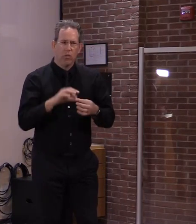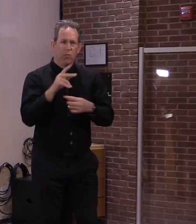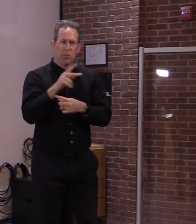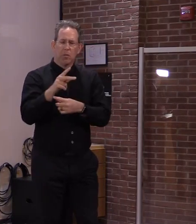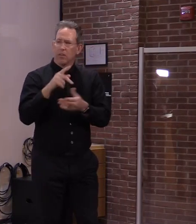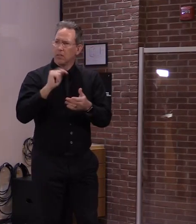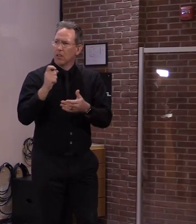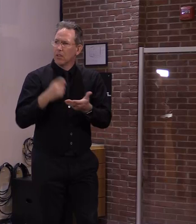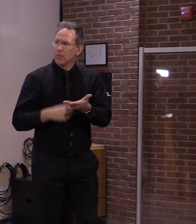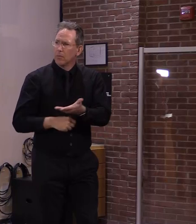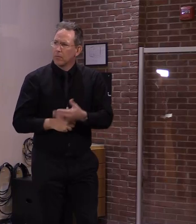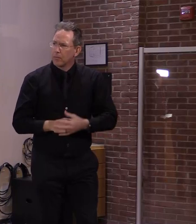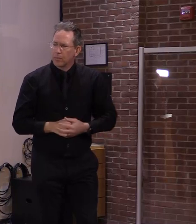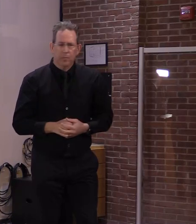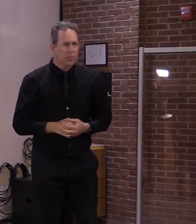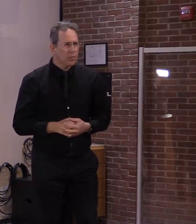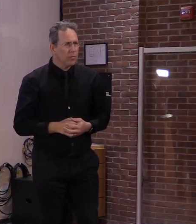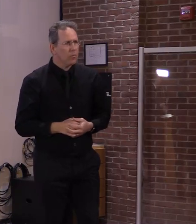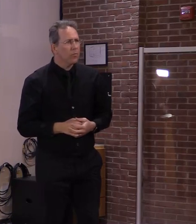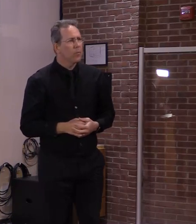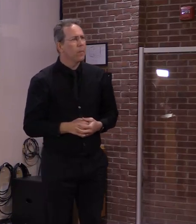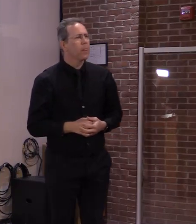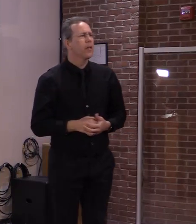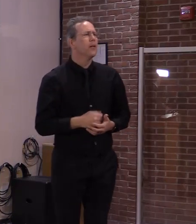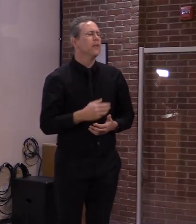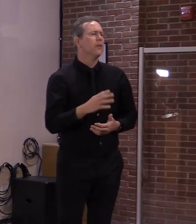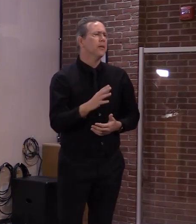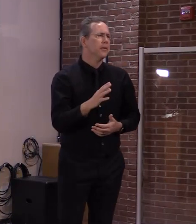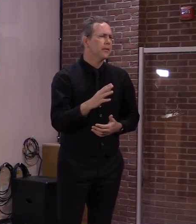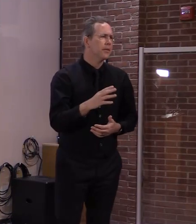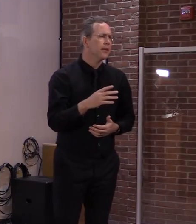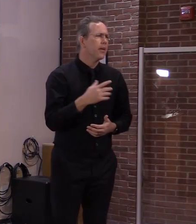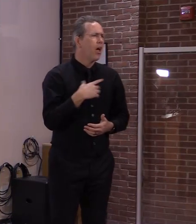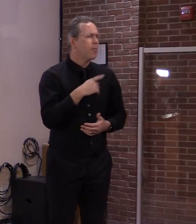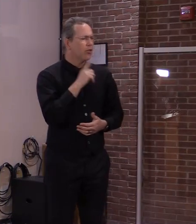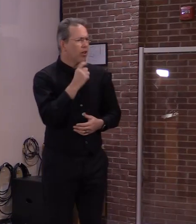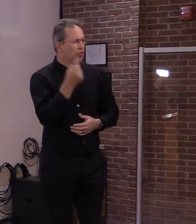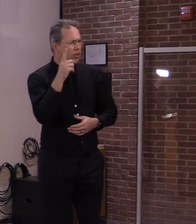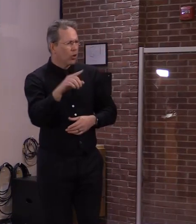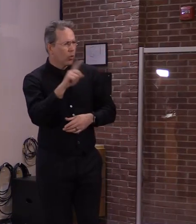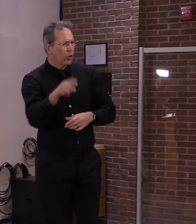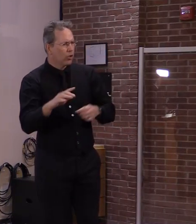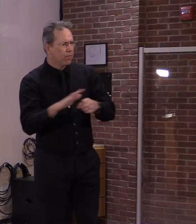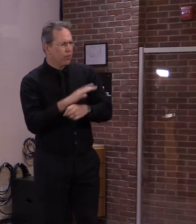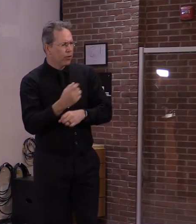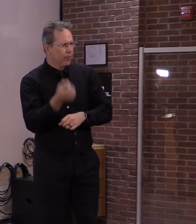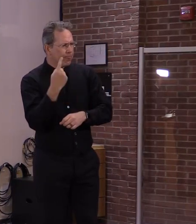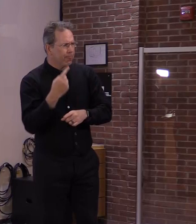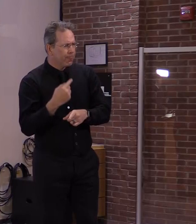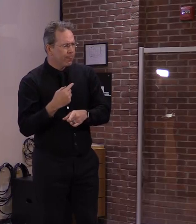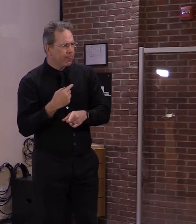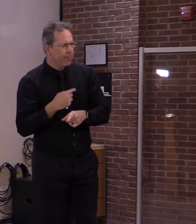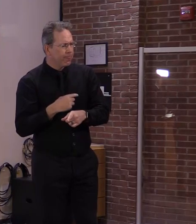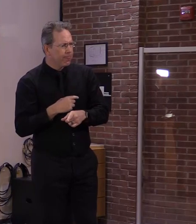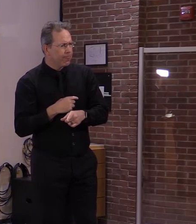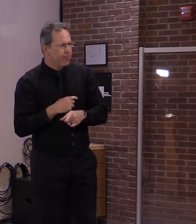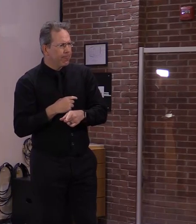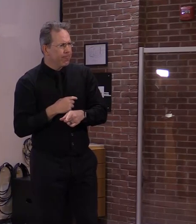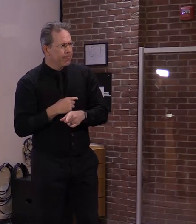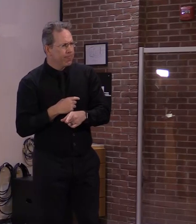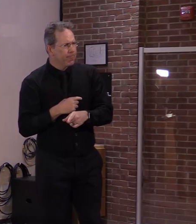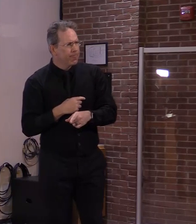Well, again, I'm not sure if I get the whole context of your question, but again, in my letter back